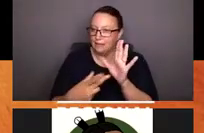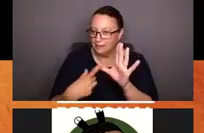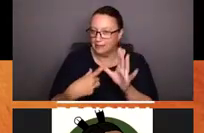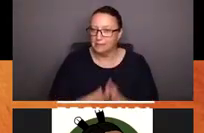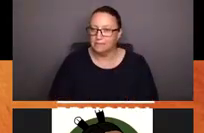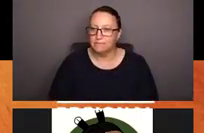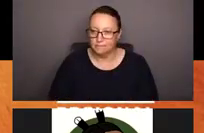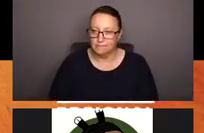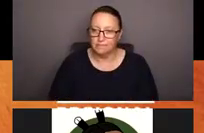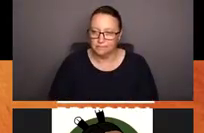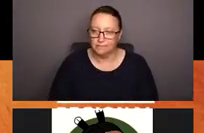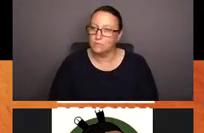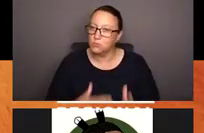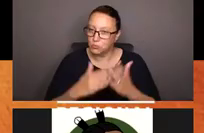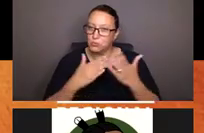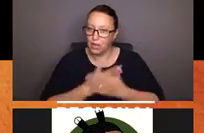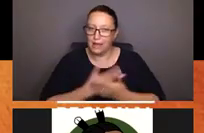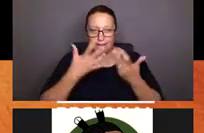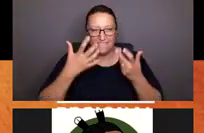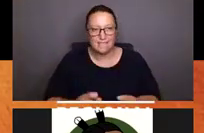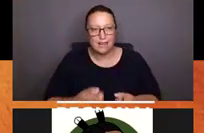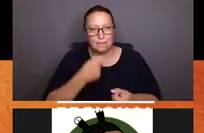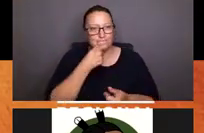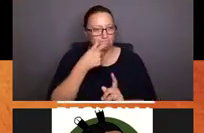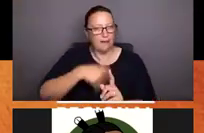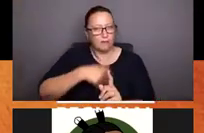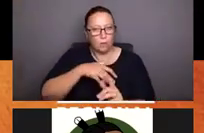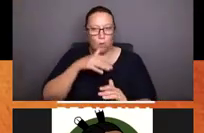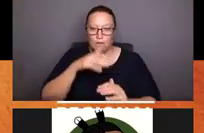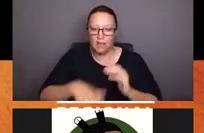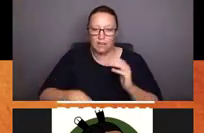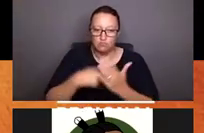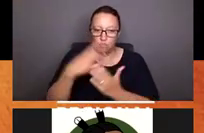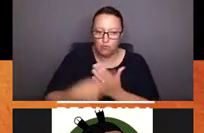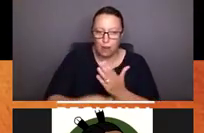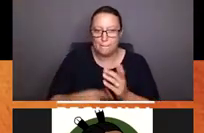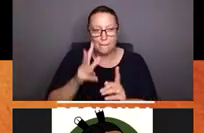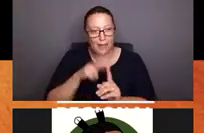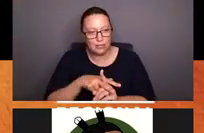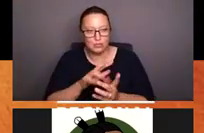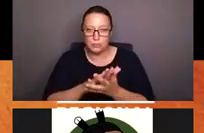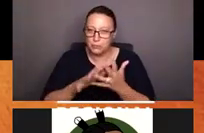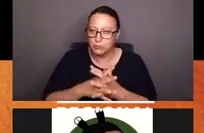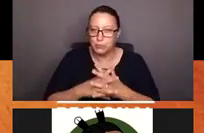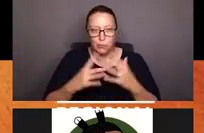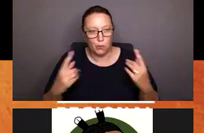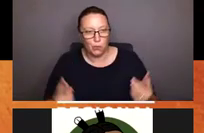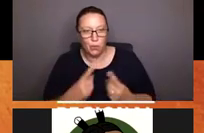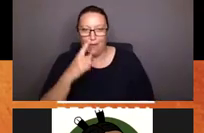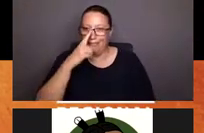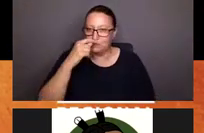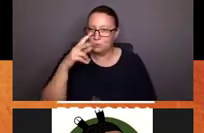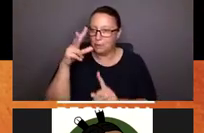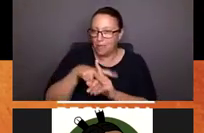In tonight's session, I'll be covering a bit of background about the program and the application process, who's eligible, what kind